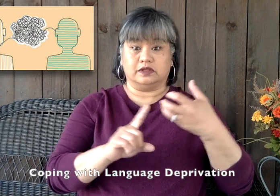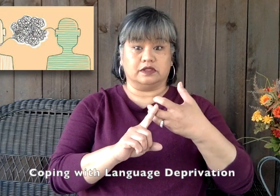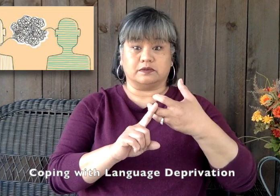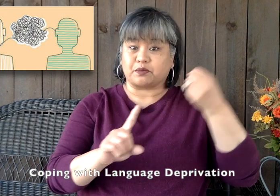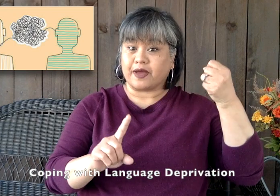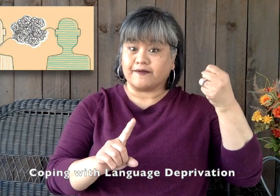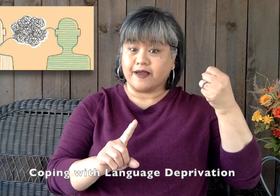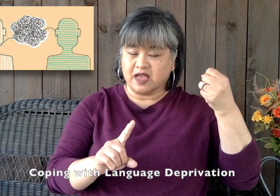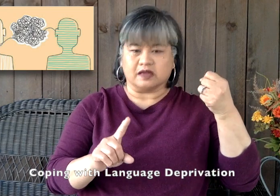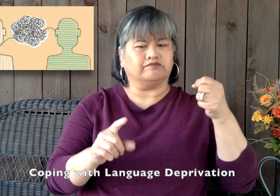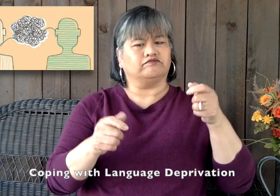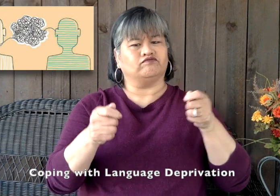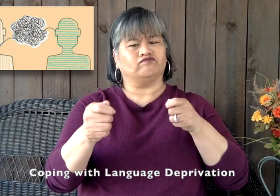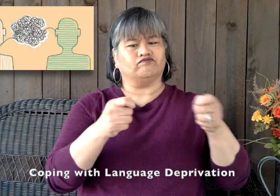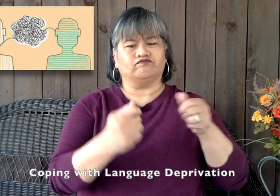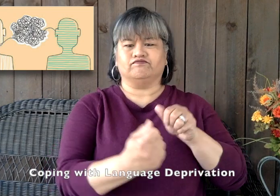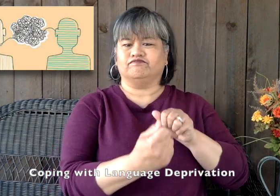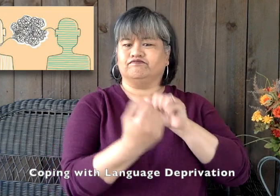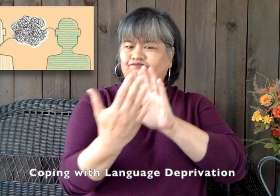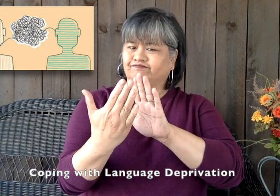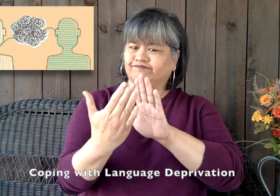Coping with language deprivation.